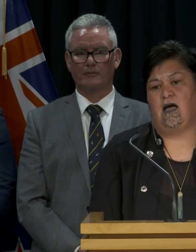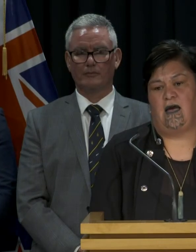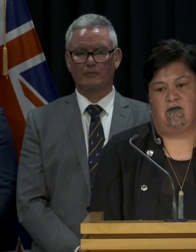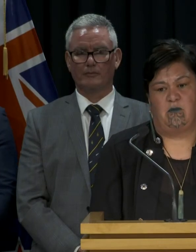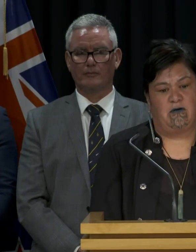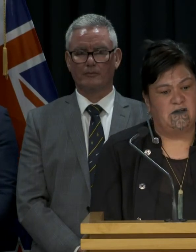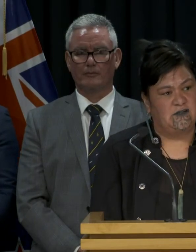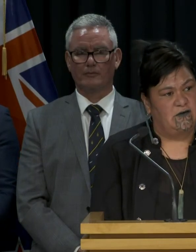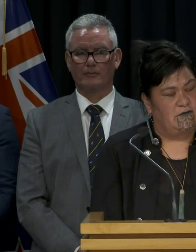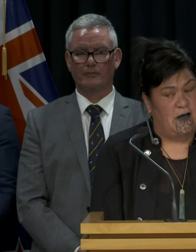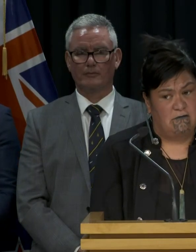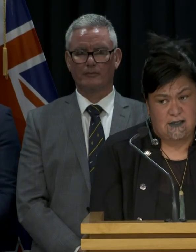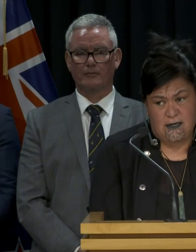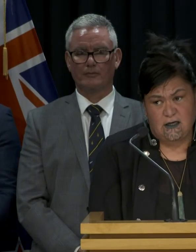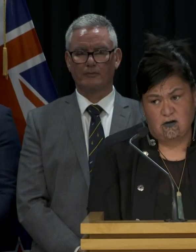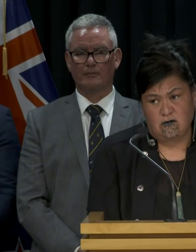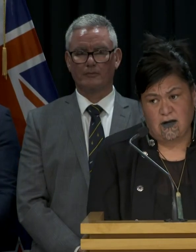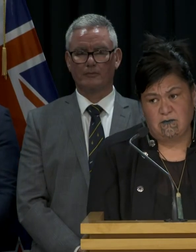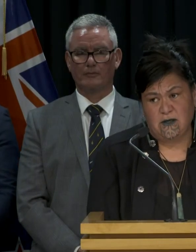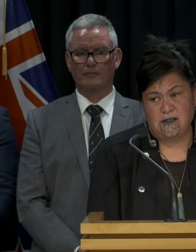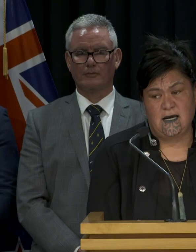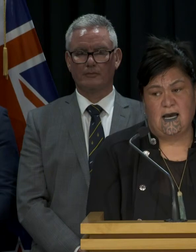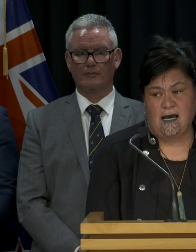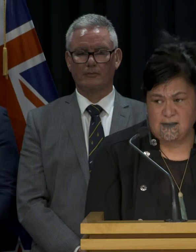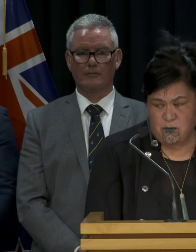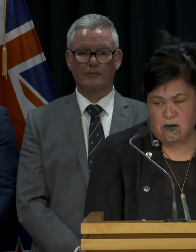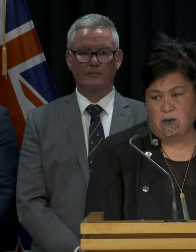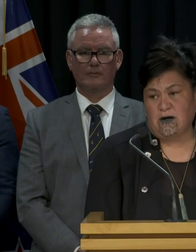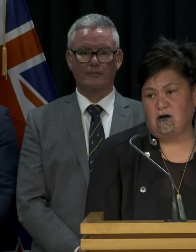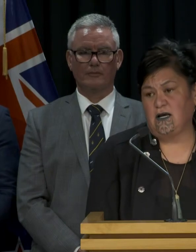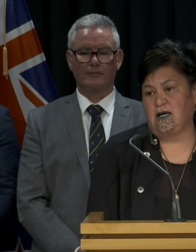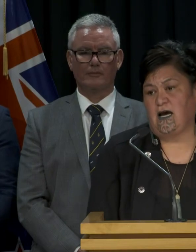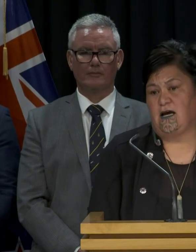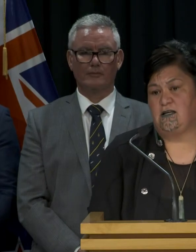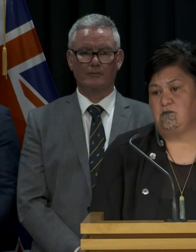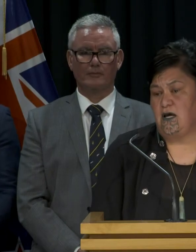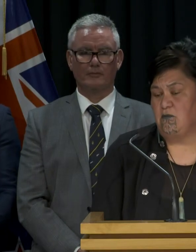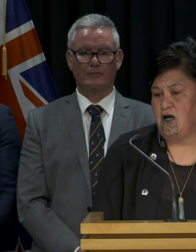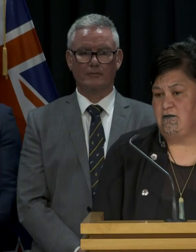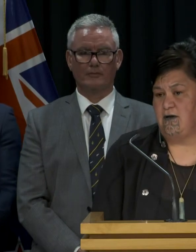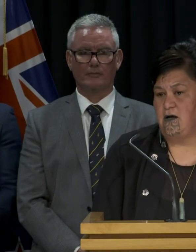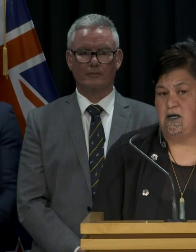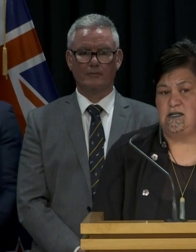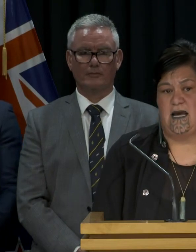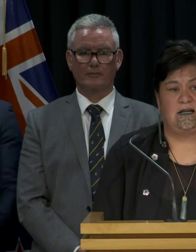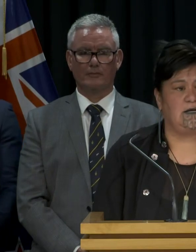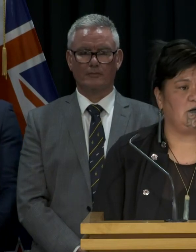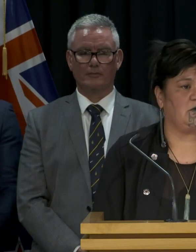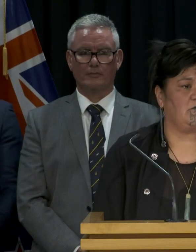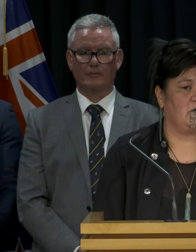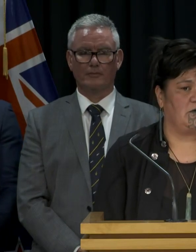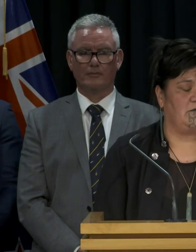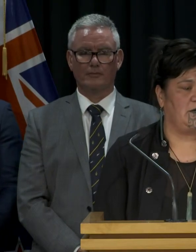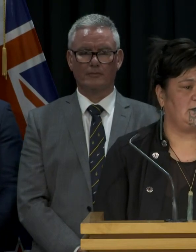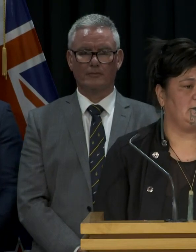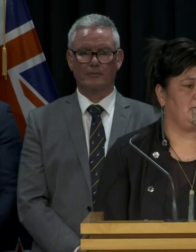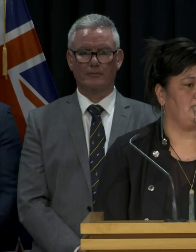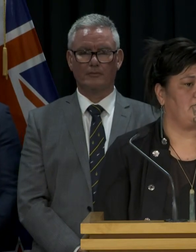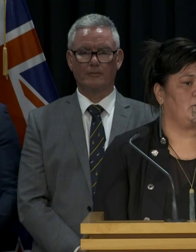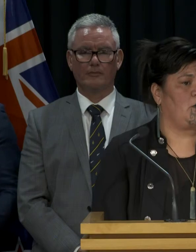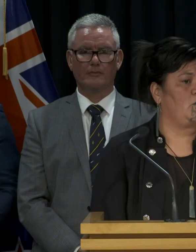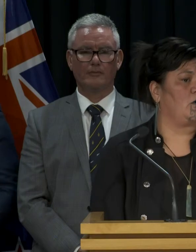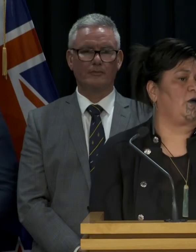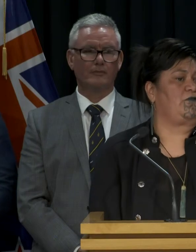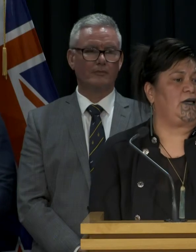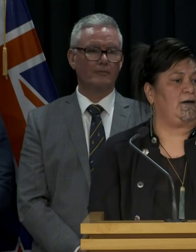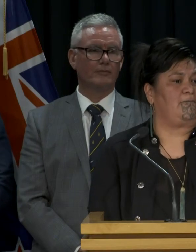I have the privilege of retaining local government, supporting my colleague in Māori development, and leading foreign affairs.